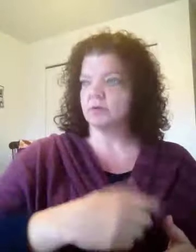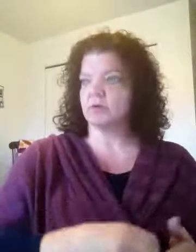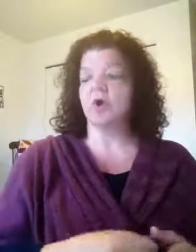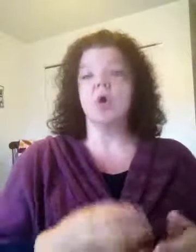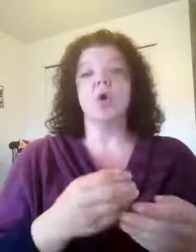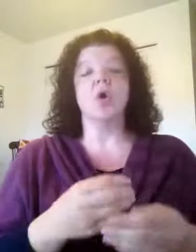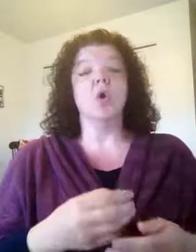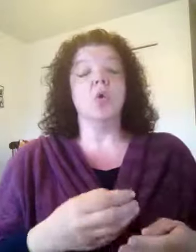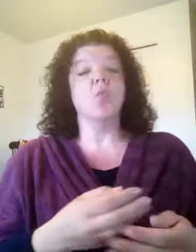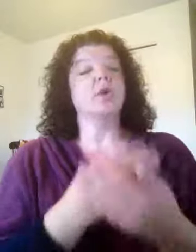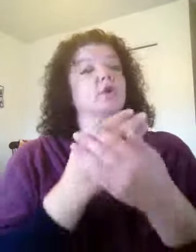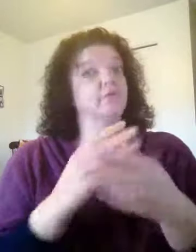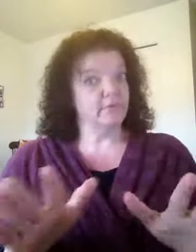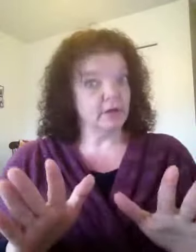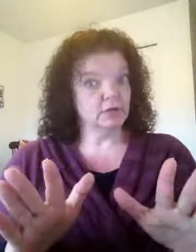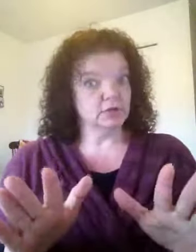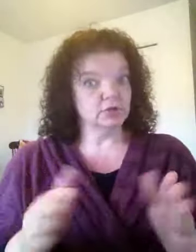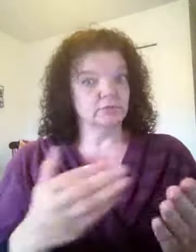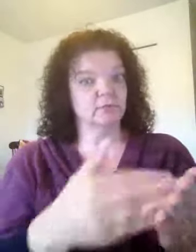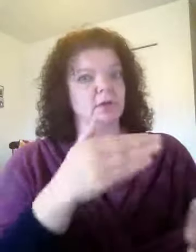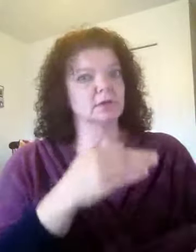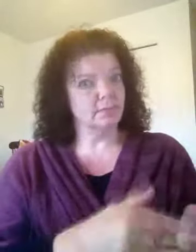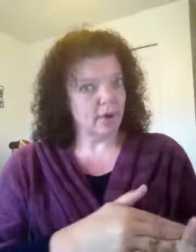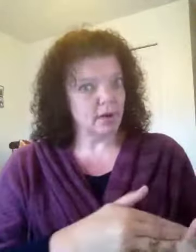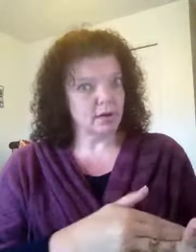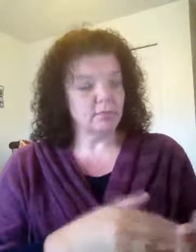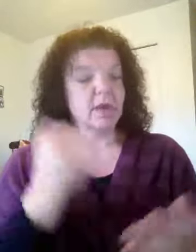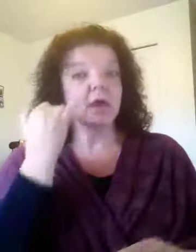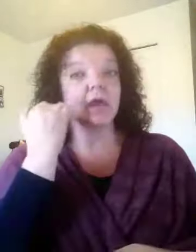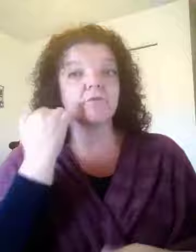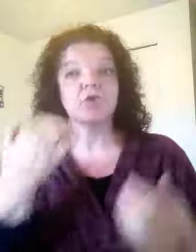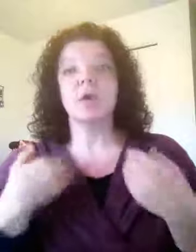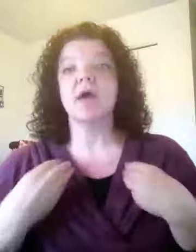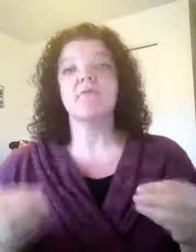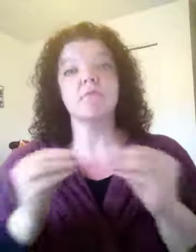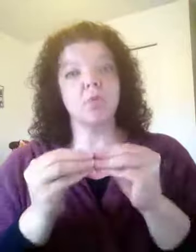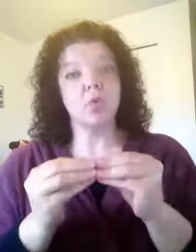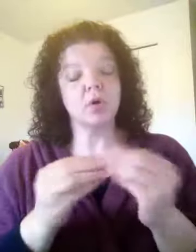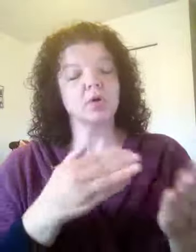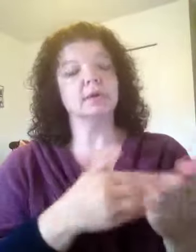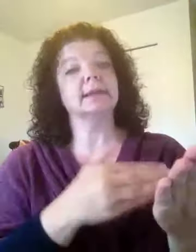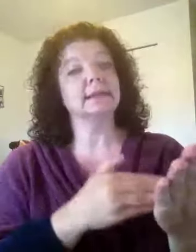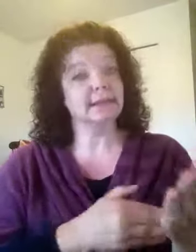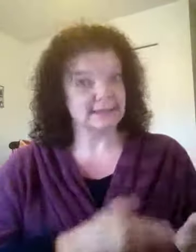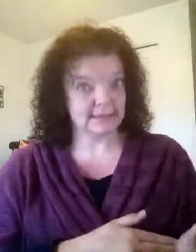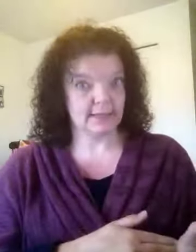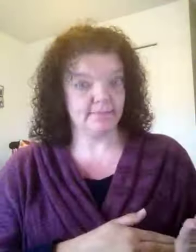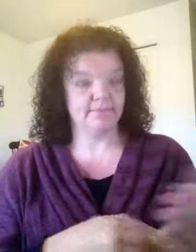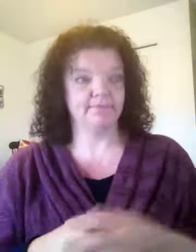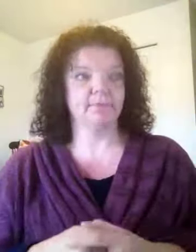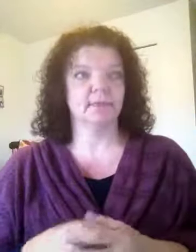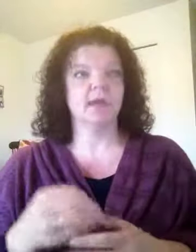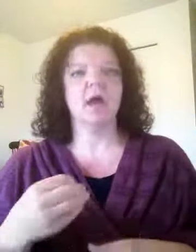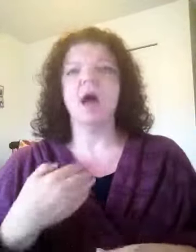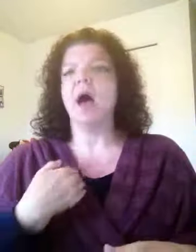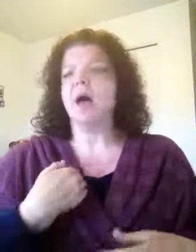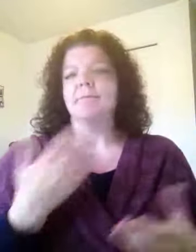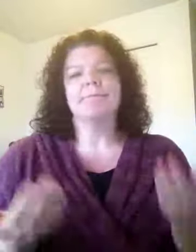if the other person still has more, you can list them. So I'm going to give you an example. I might say polite, reasonable,